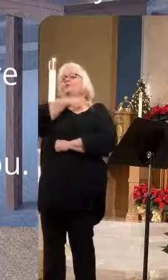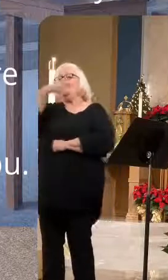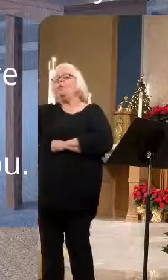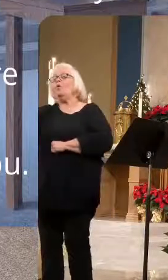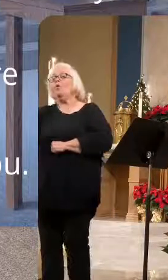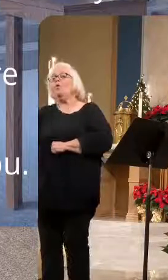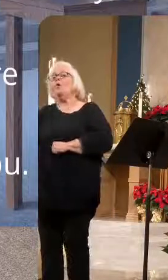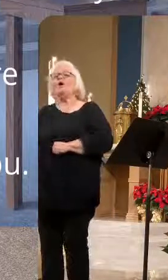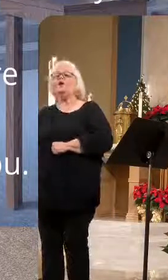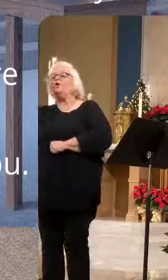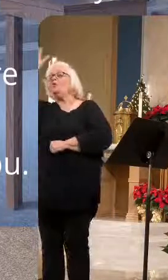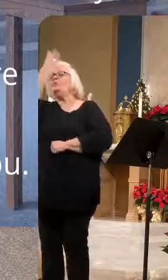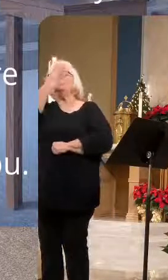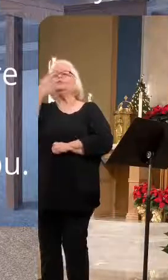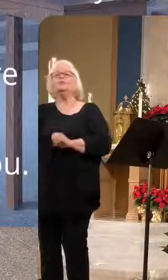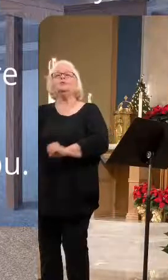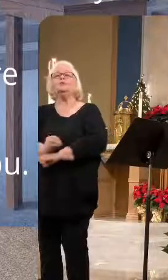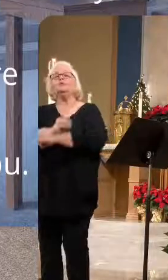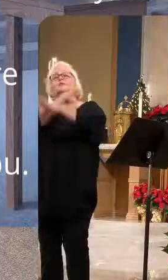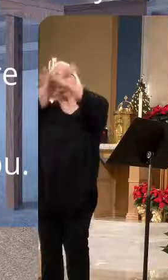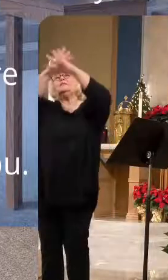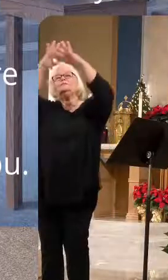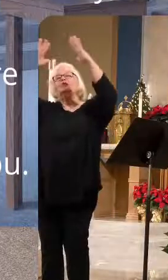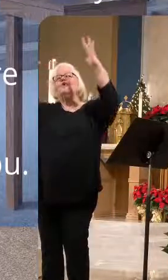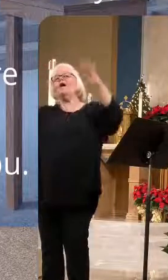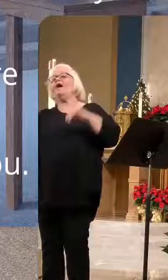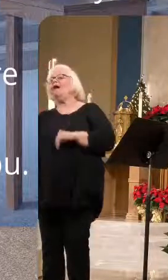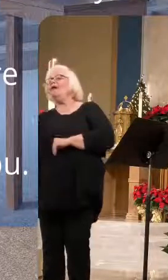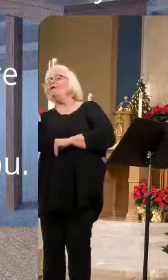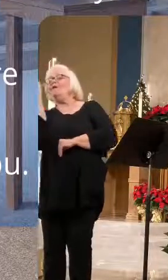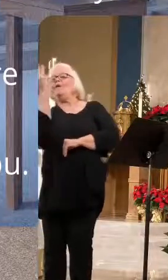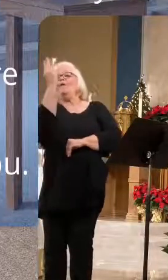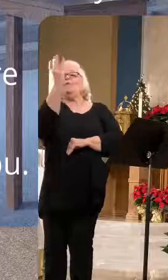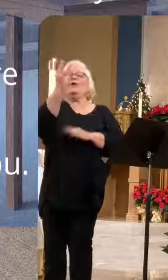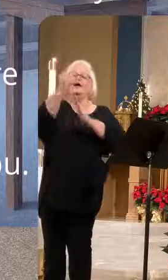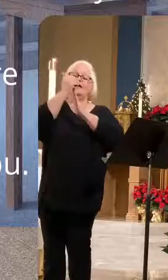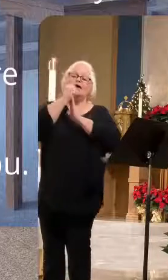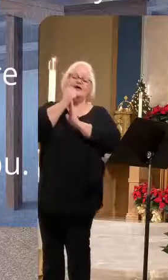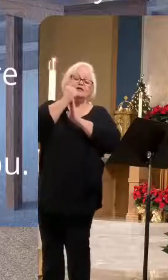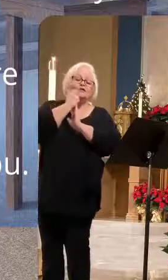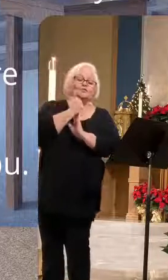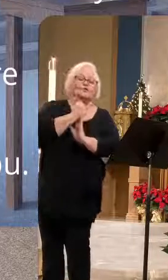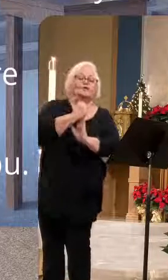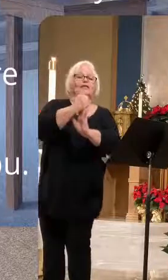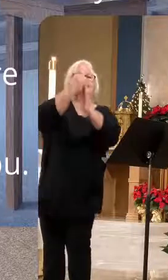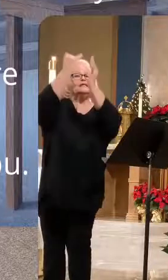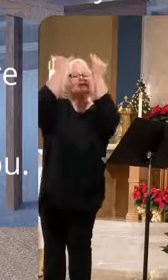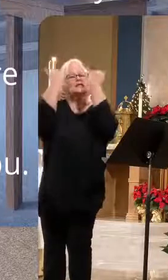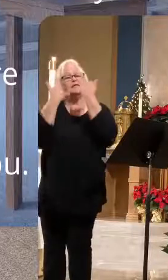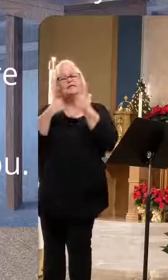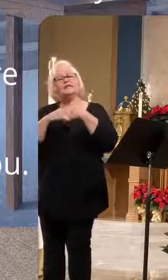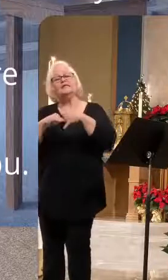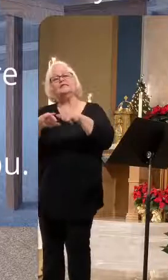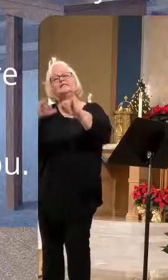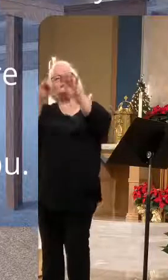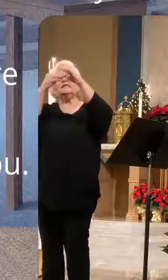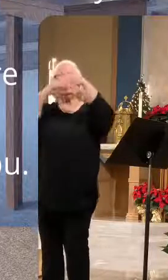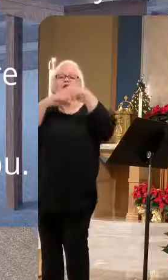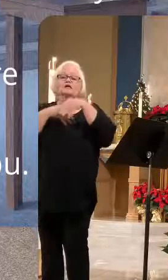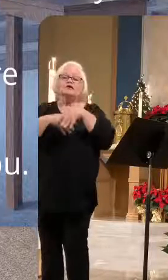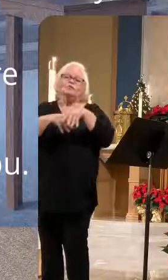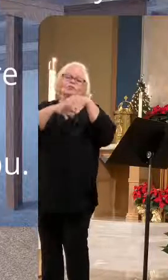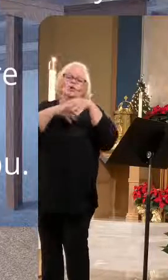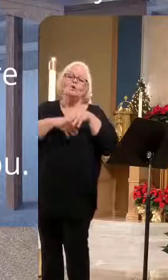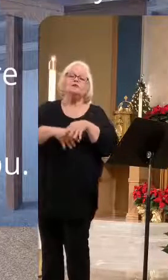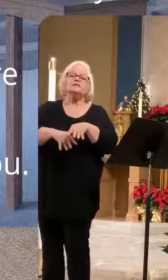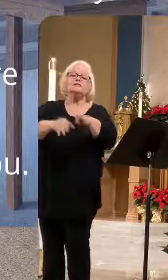with royal beauty bright, westward leading,